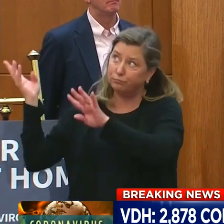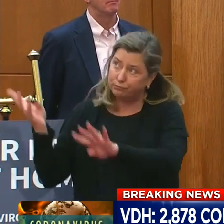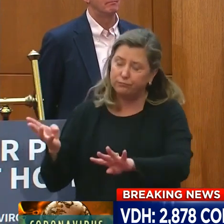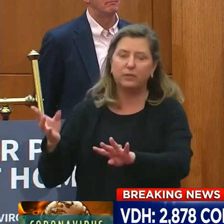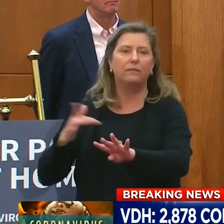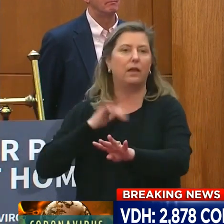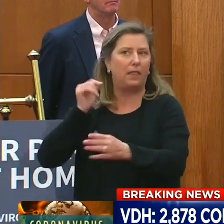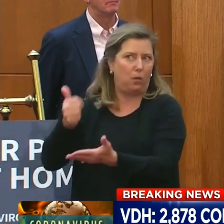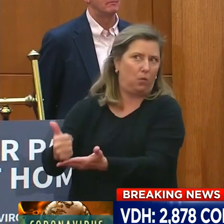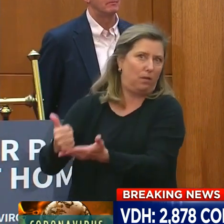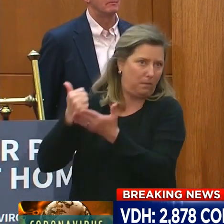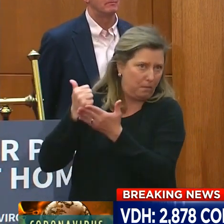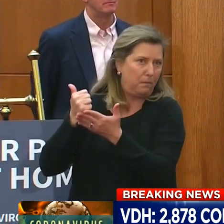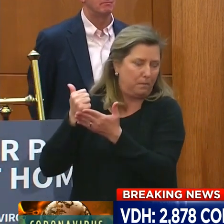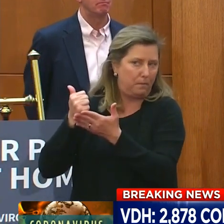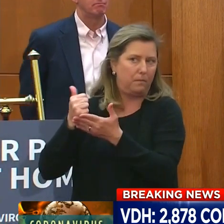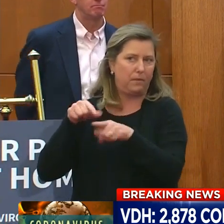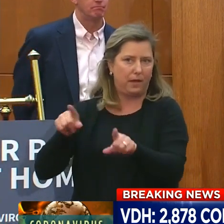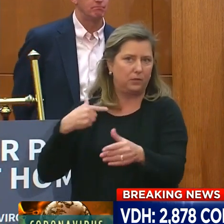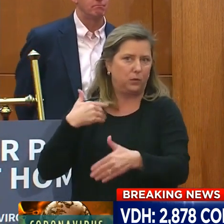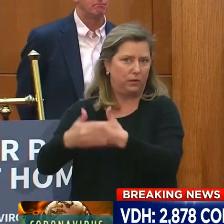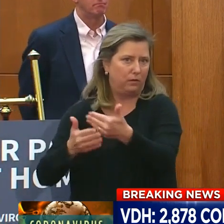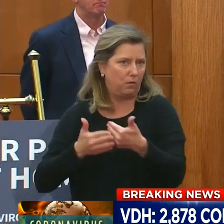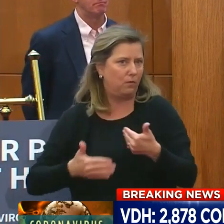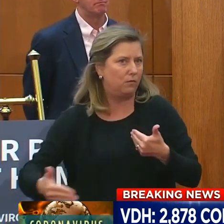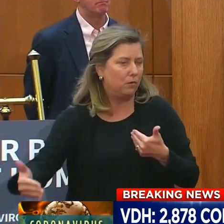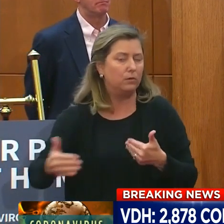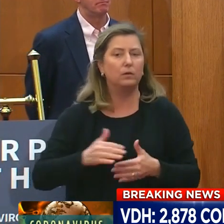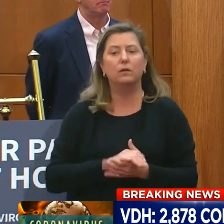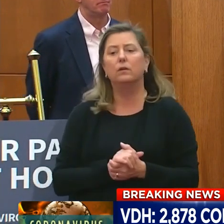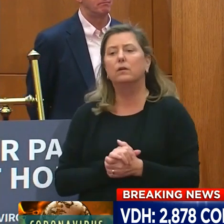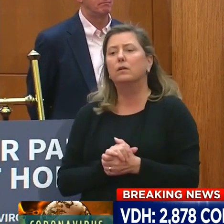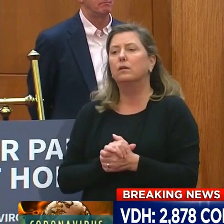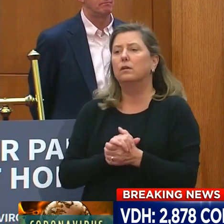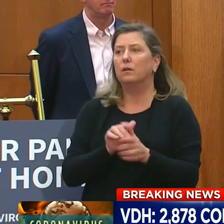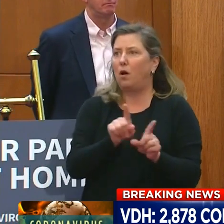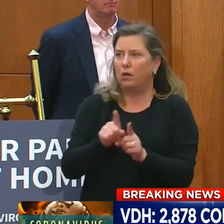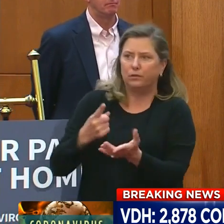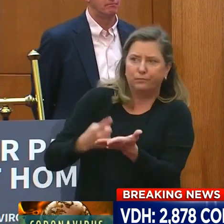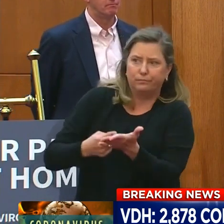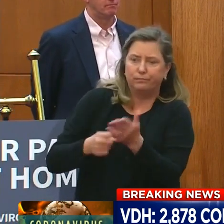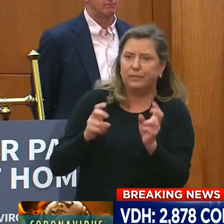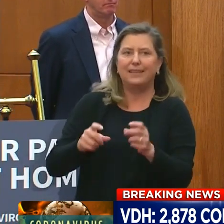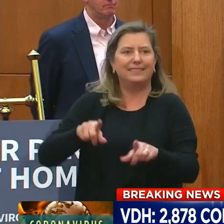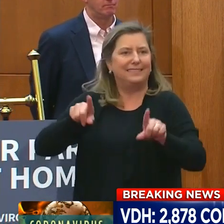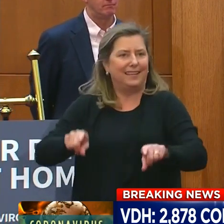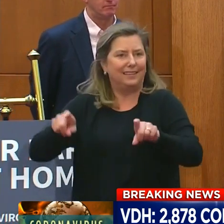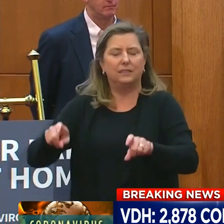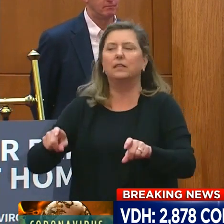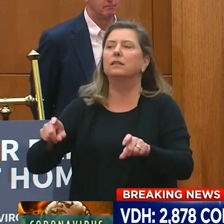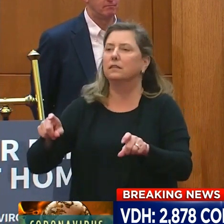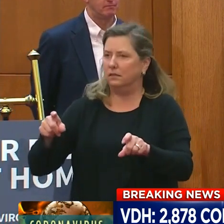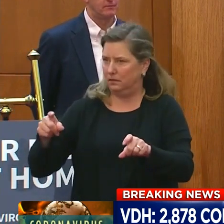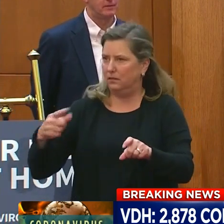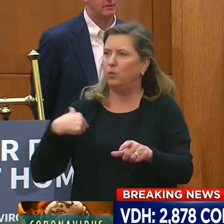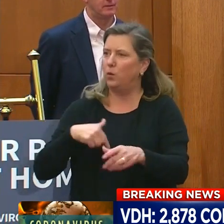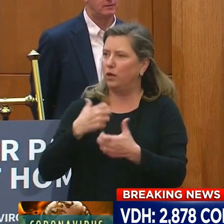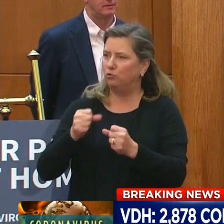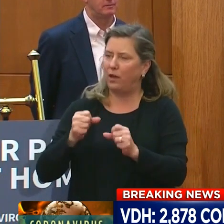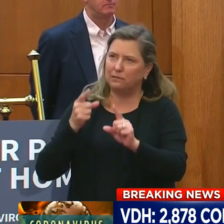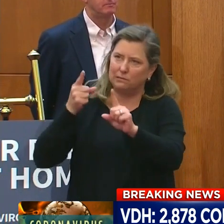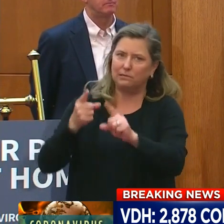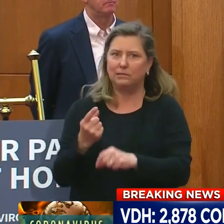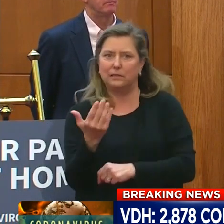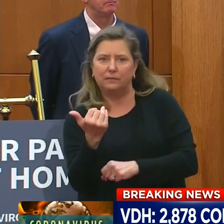very helpful as we proceed. And also the testing, which we, again, are working to get toward a